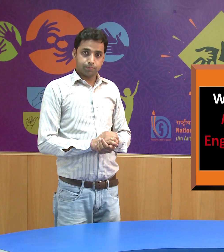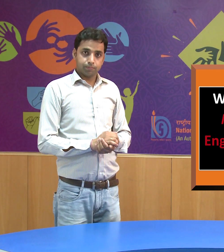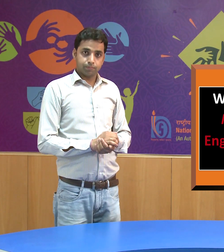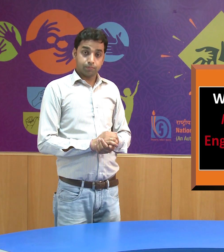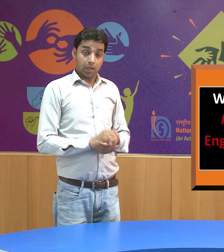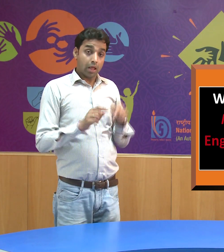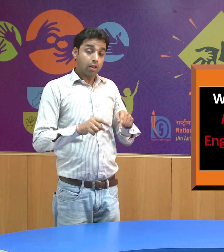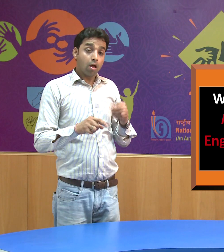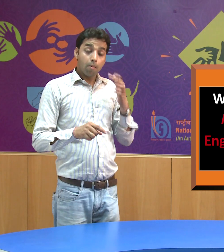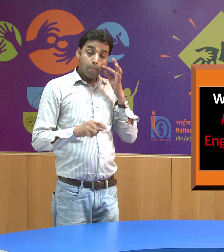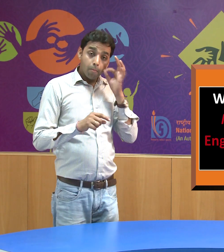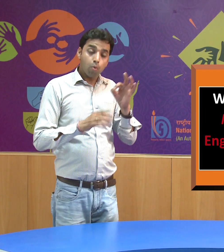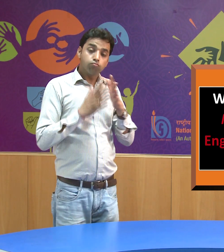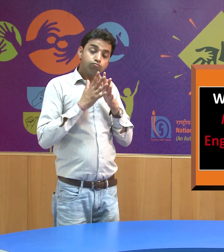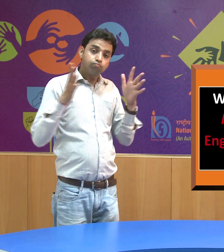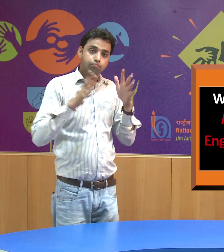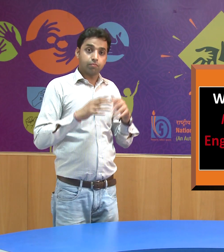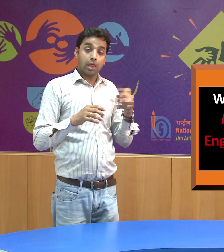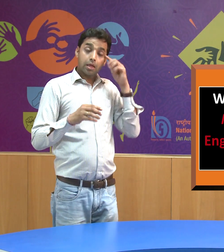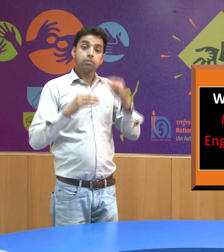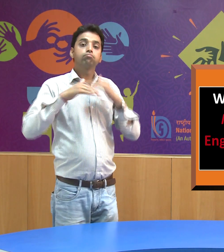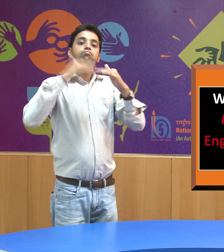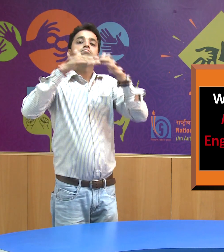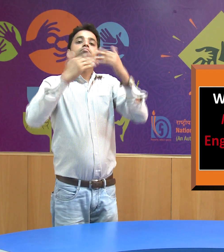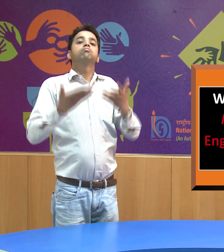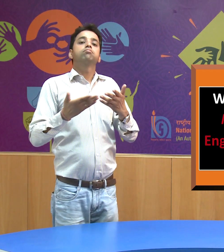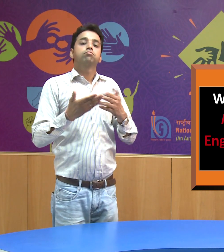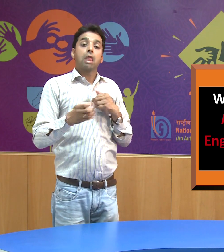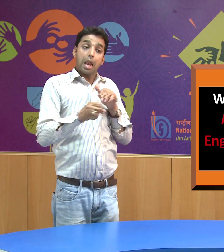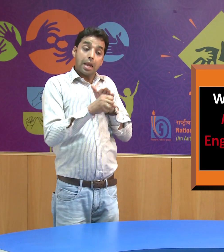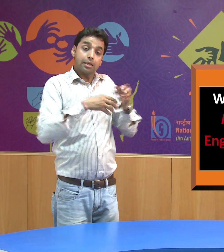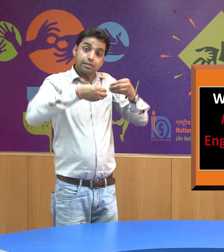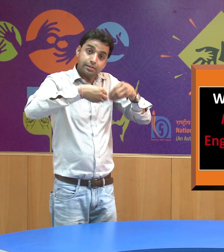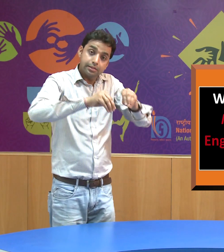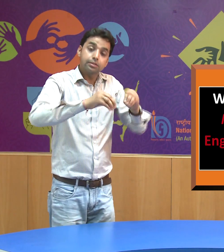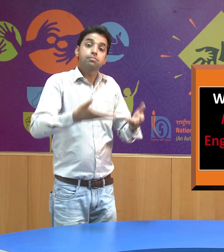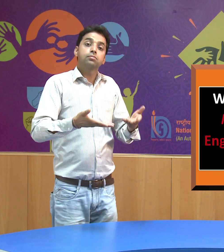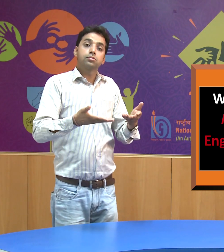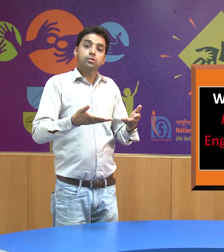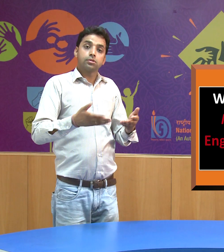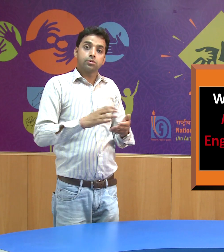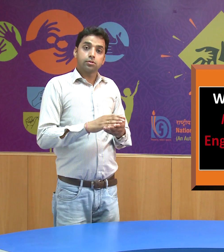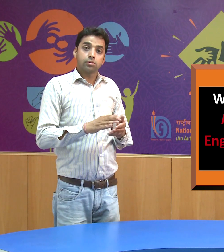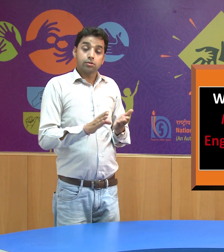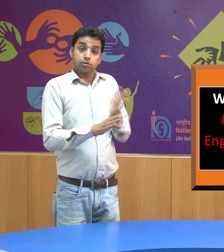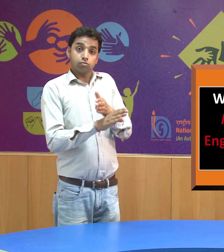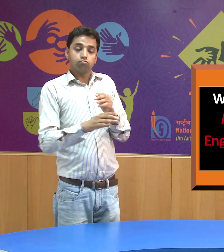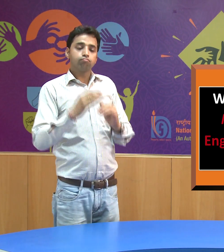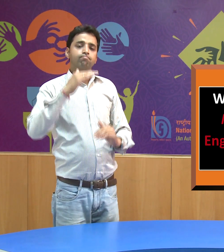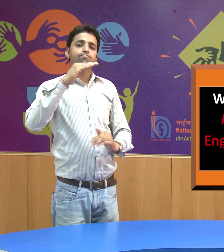The most important achievement of this dispatch was to establishment